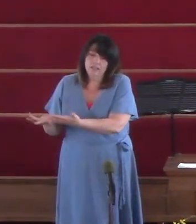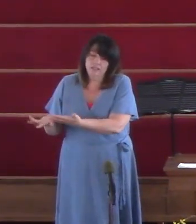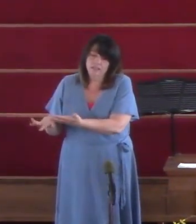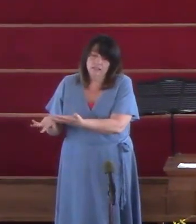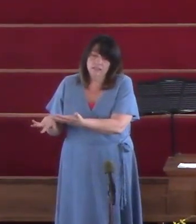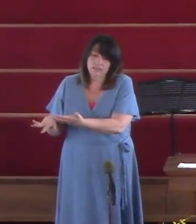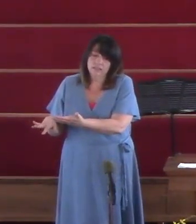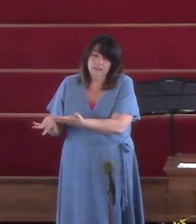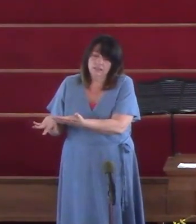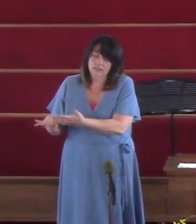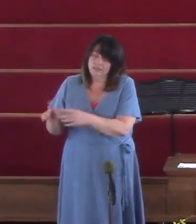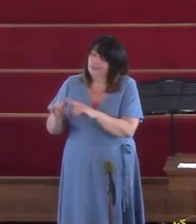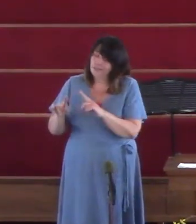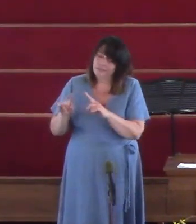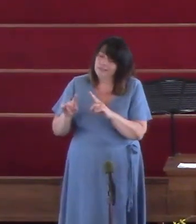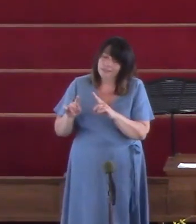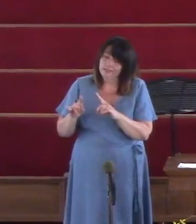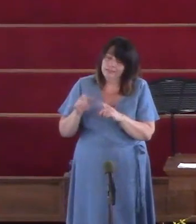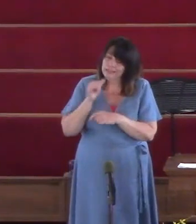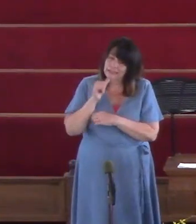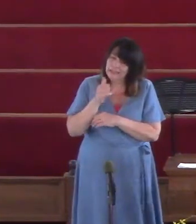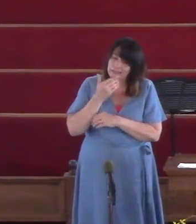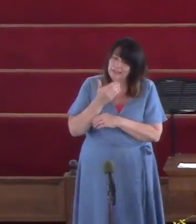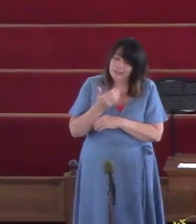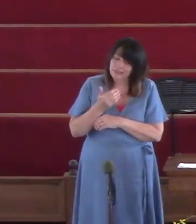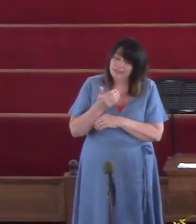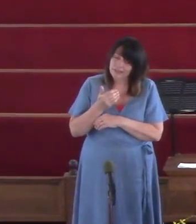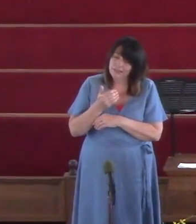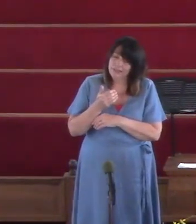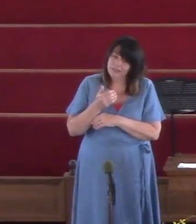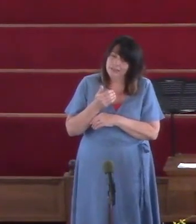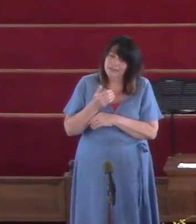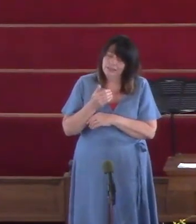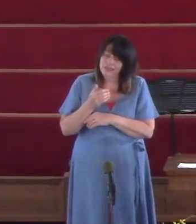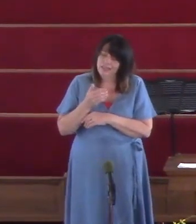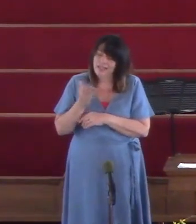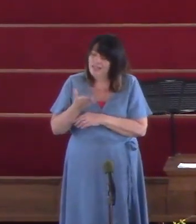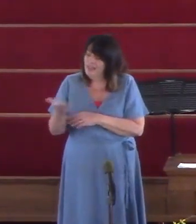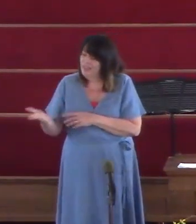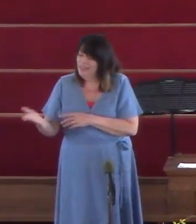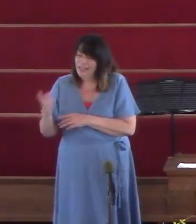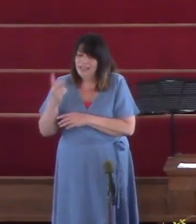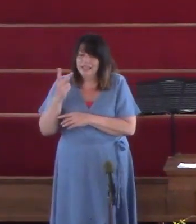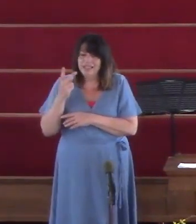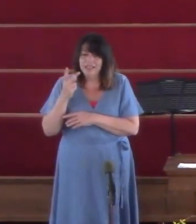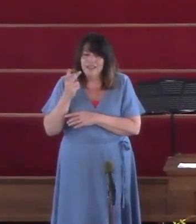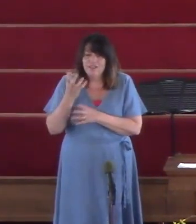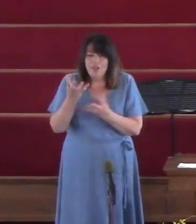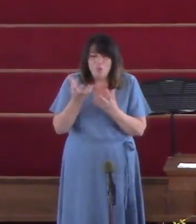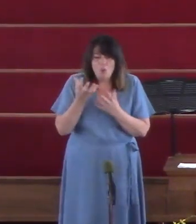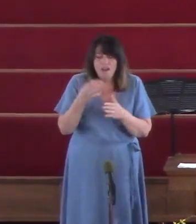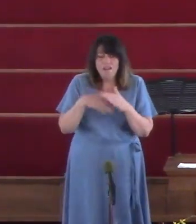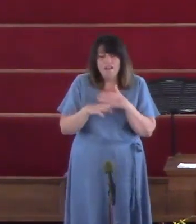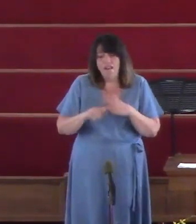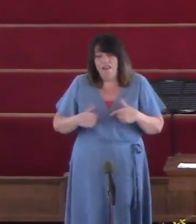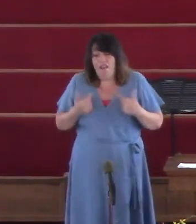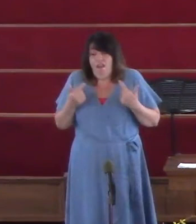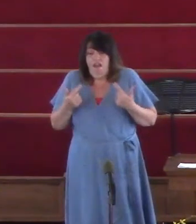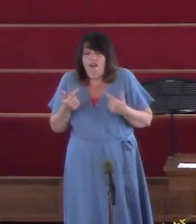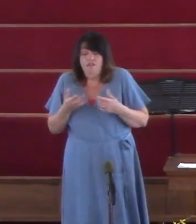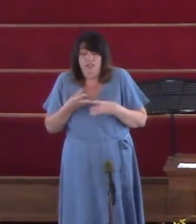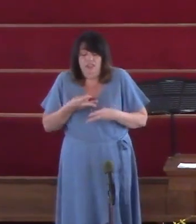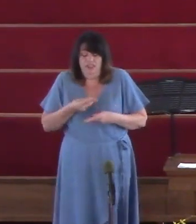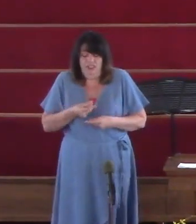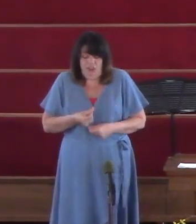long before their time, because that, my friend, the things that they sought destroyed the body, and many